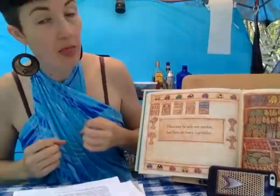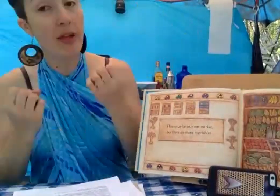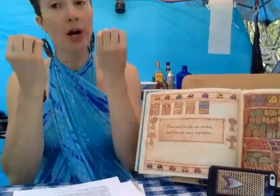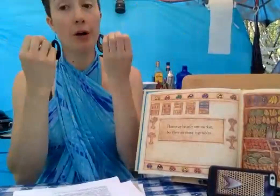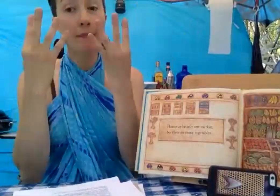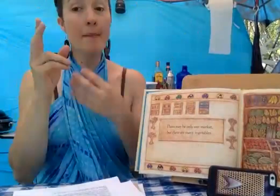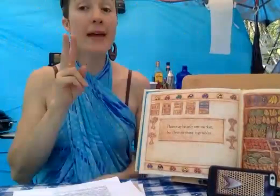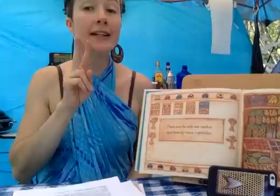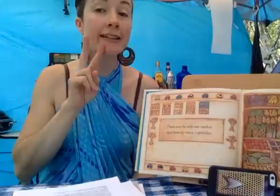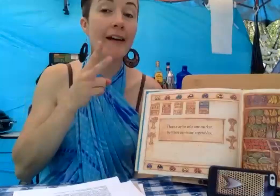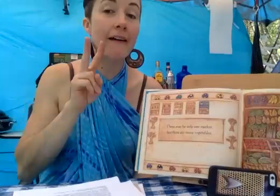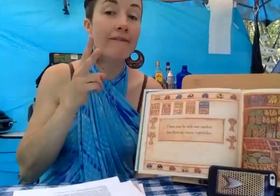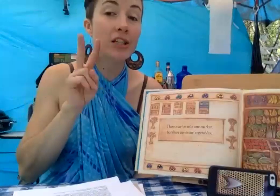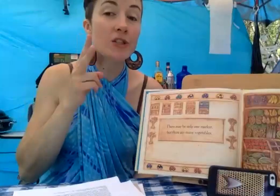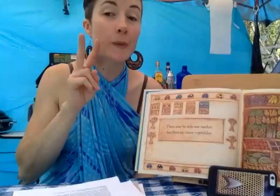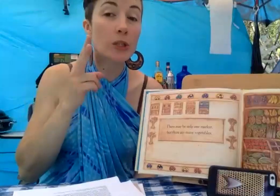there are many vegetables.